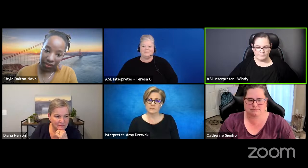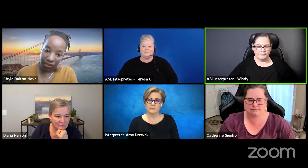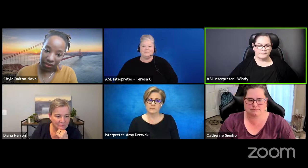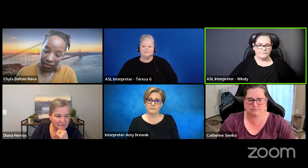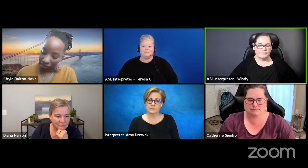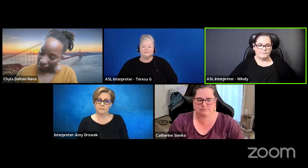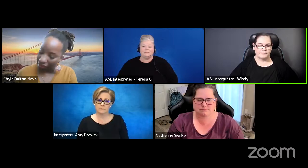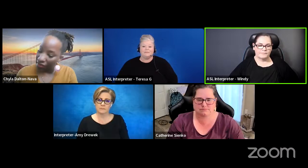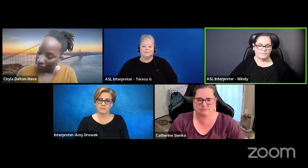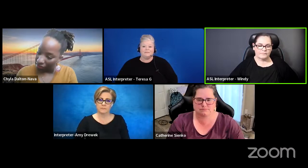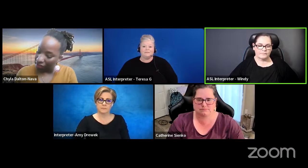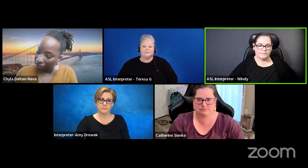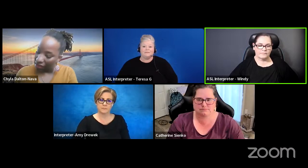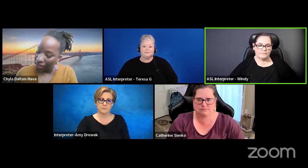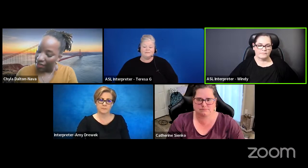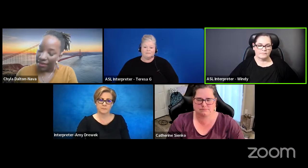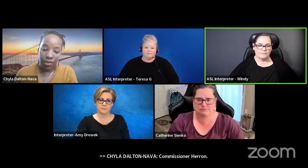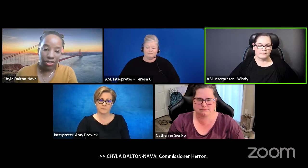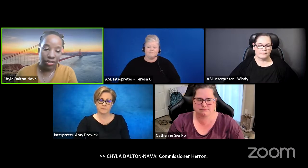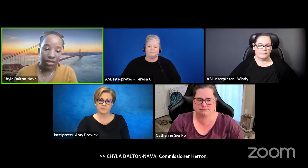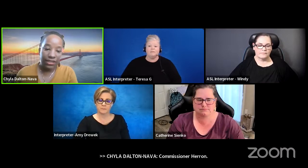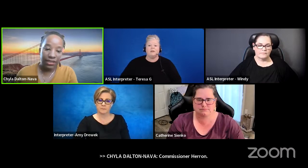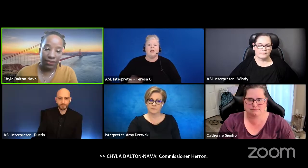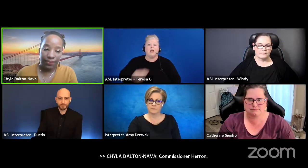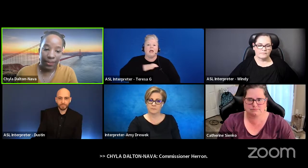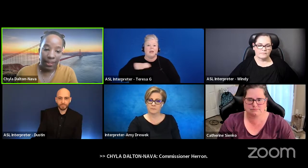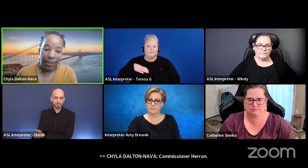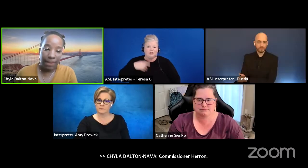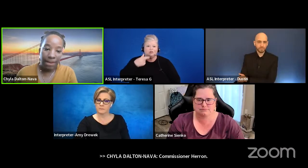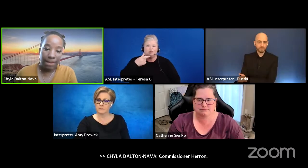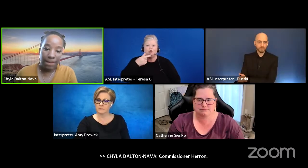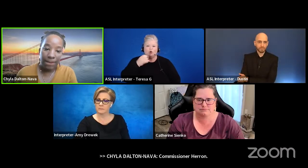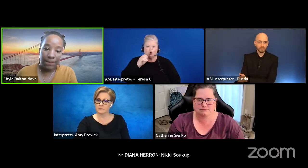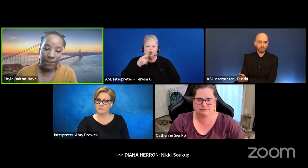Nikki Sukup. and then Commissioner Goodstein.